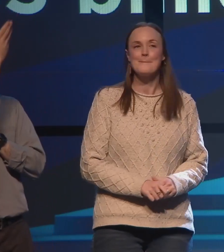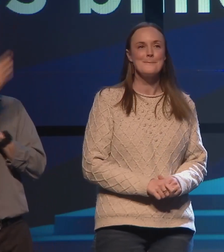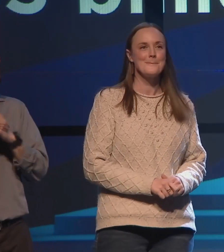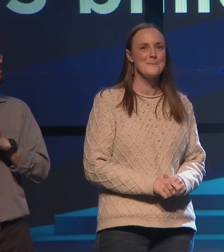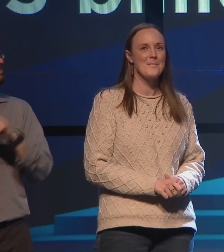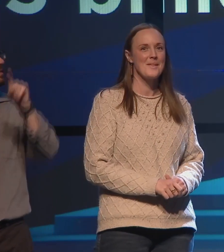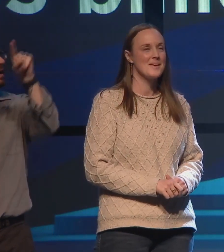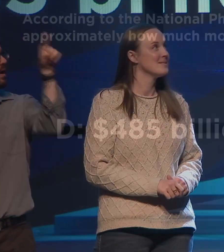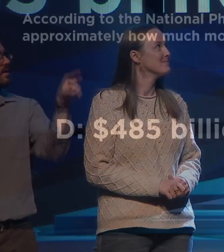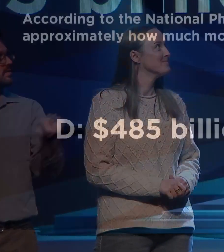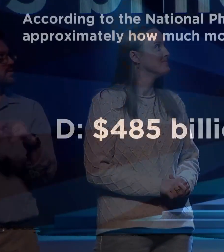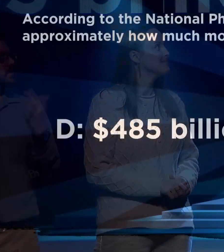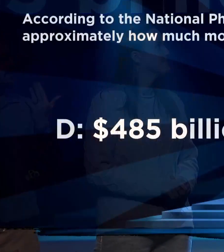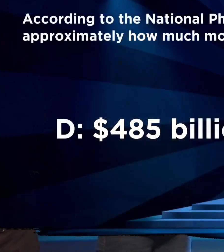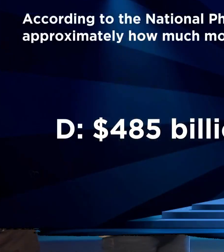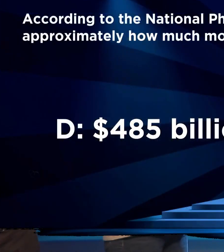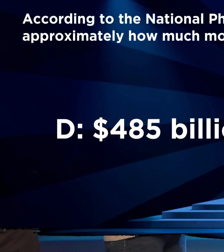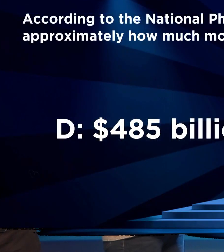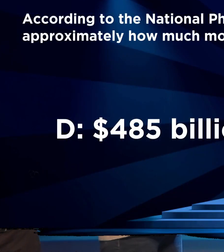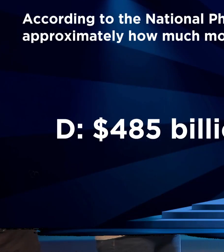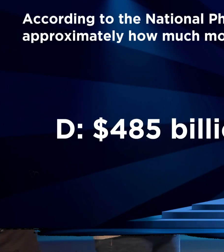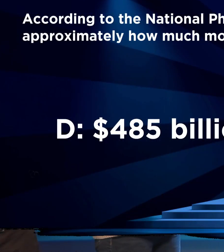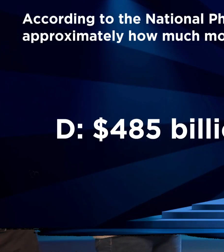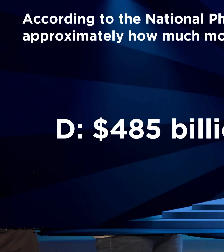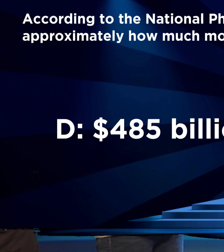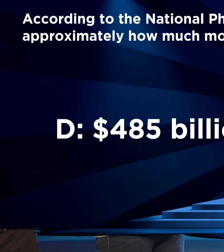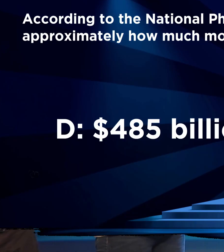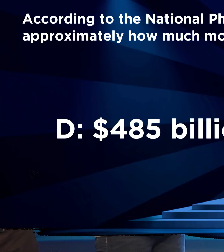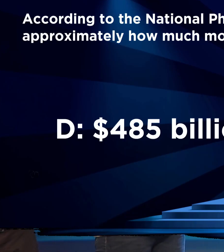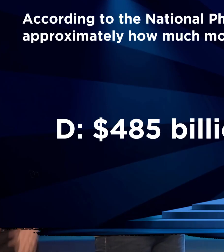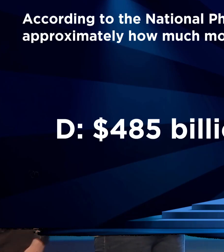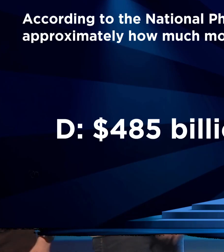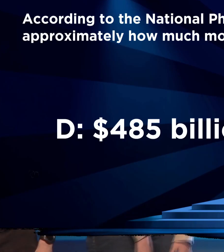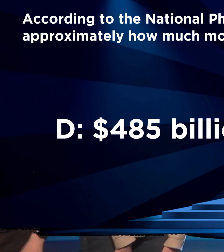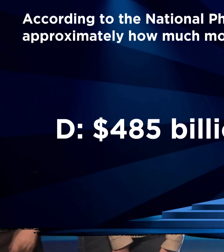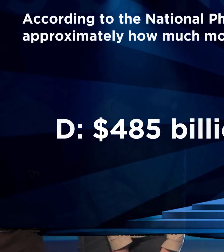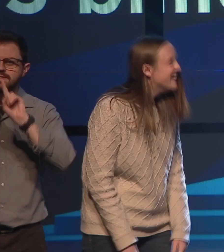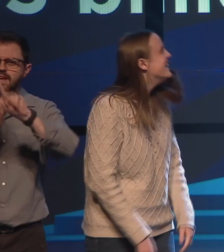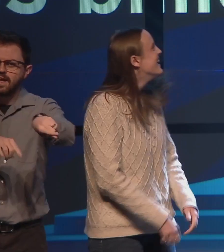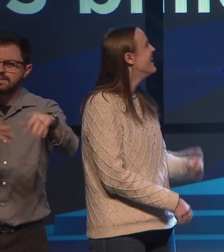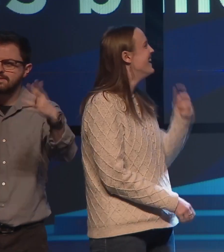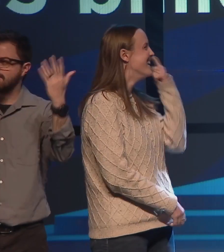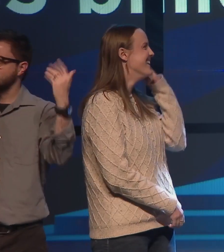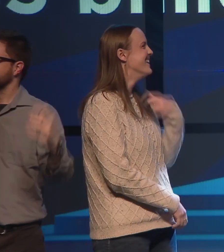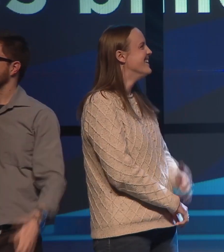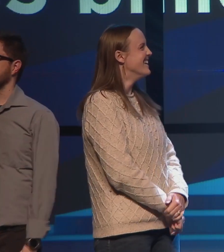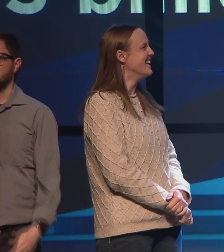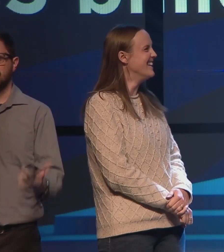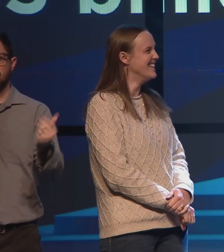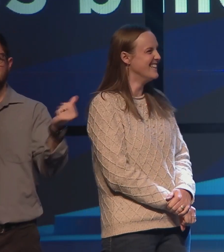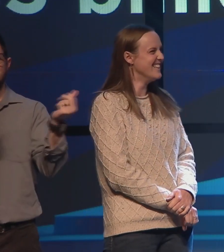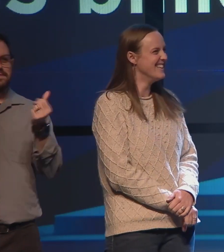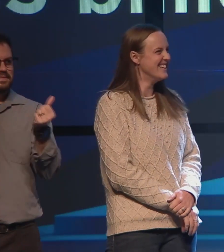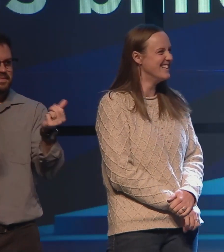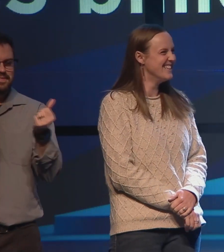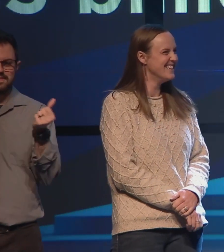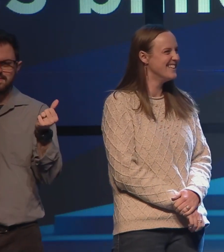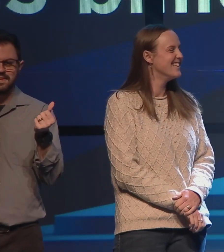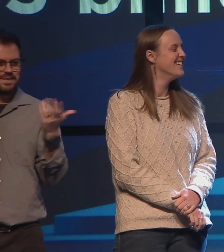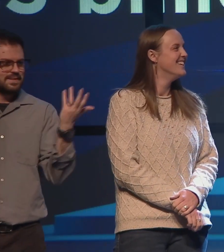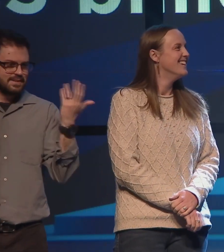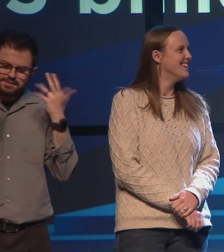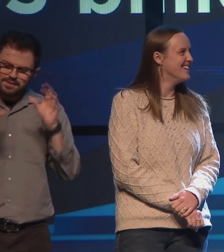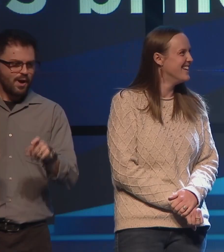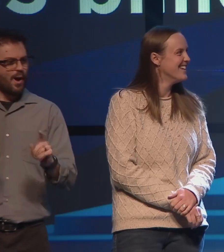the screen here for us? There it is. Okay, no, there's the answer. Okay, so you just won. You just